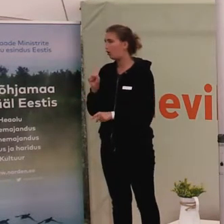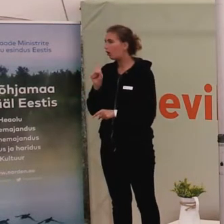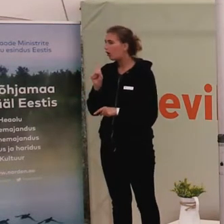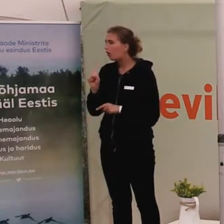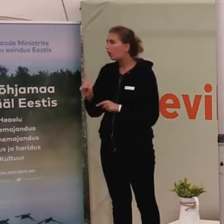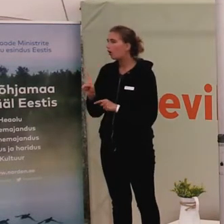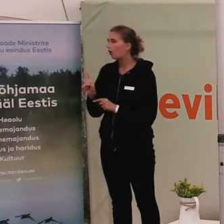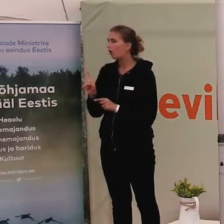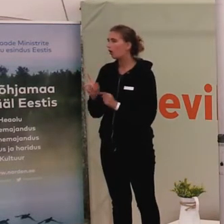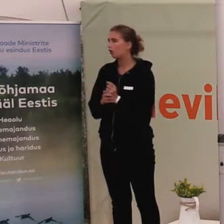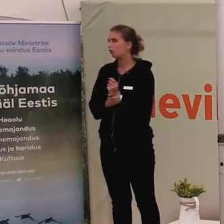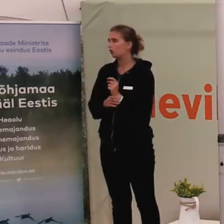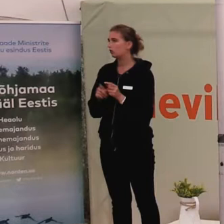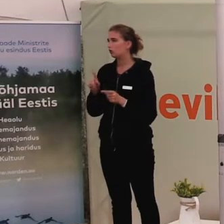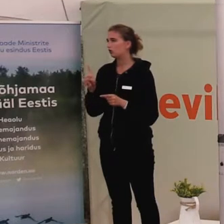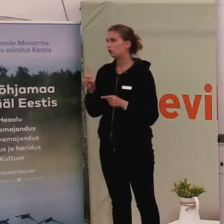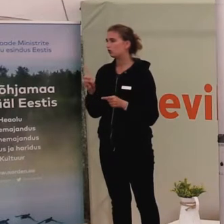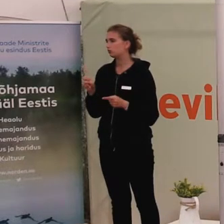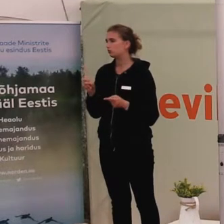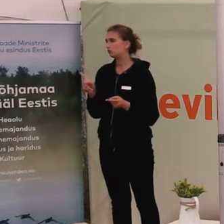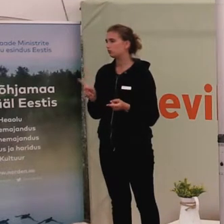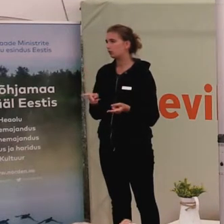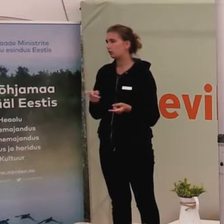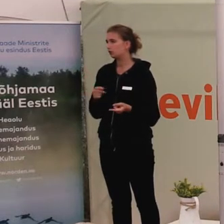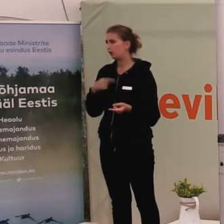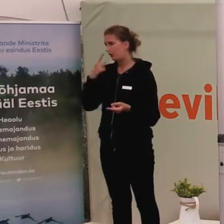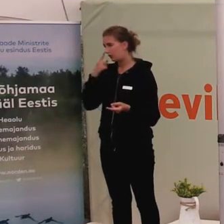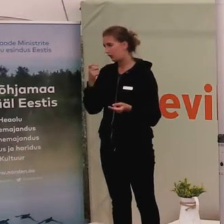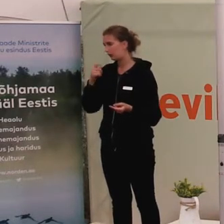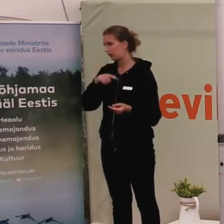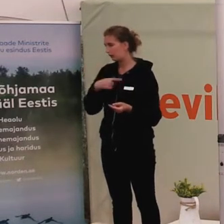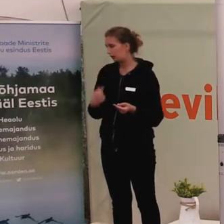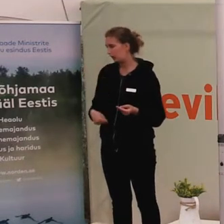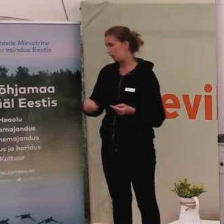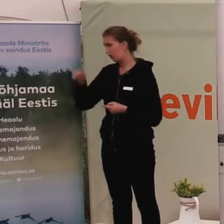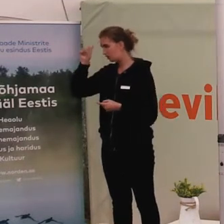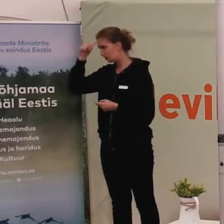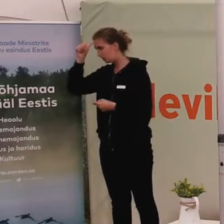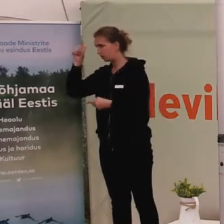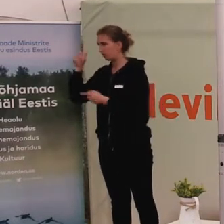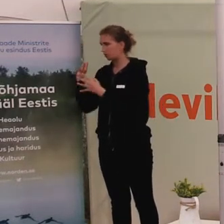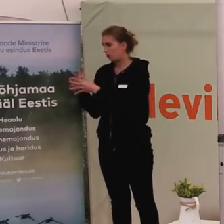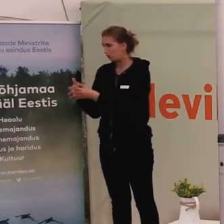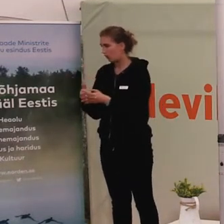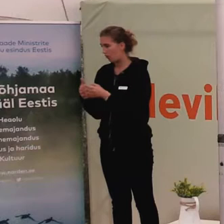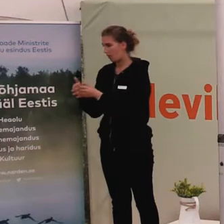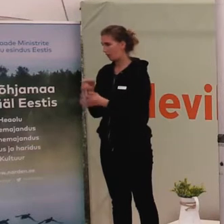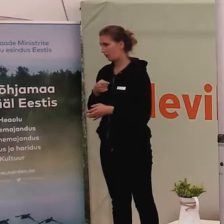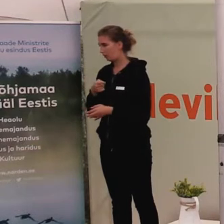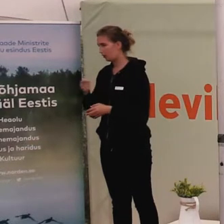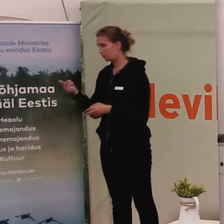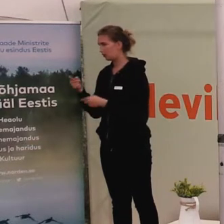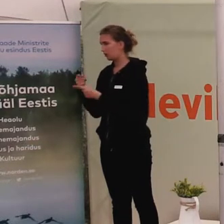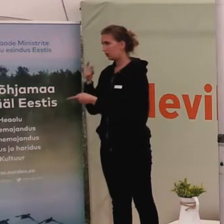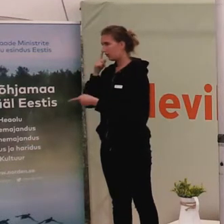ramping up the space race again. We're seeing China, India, and American entities who want to